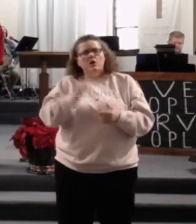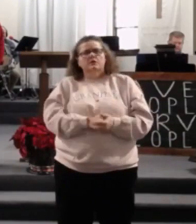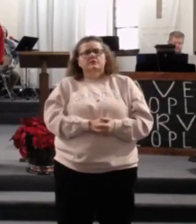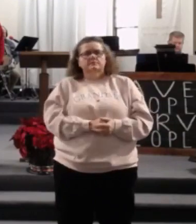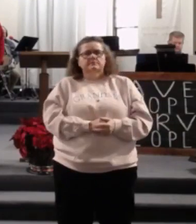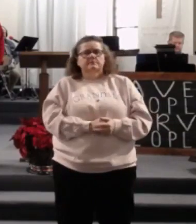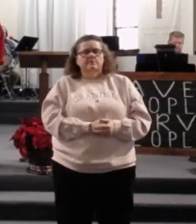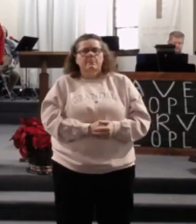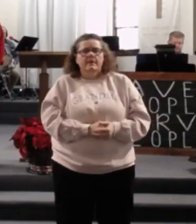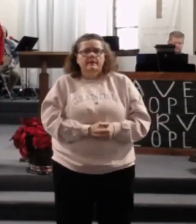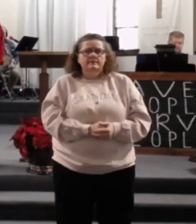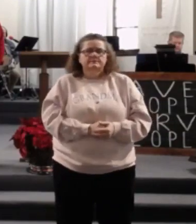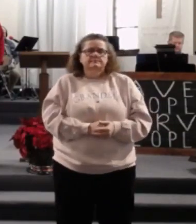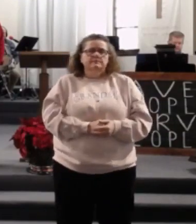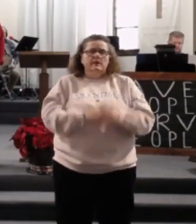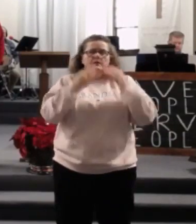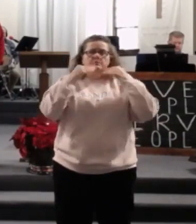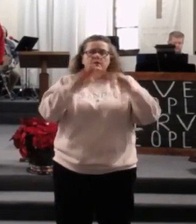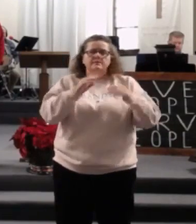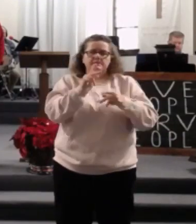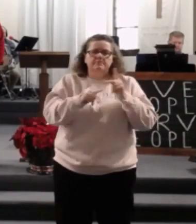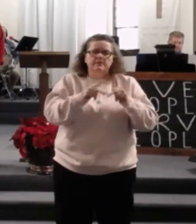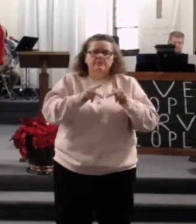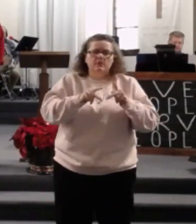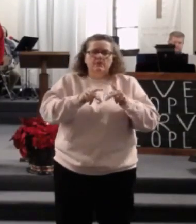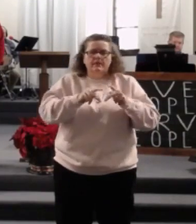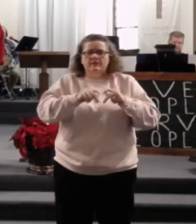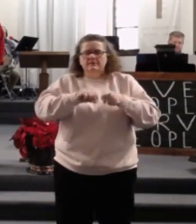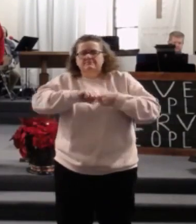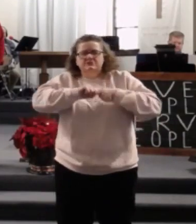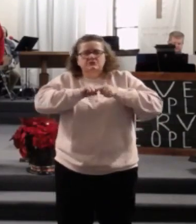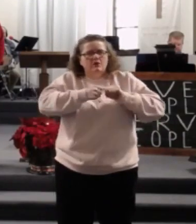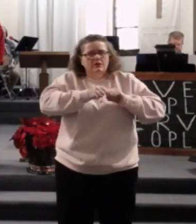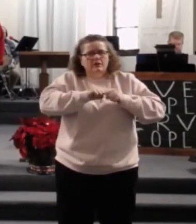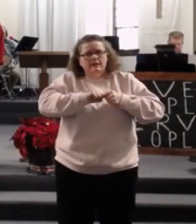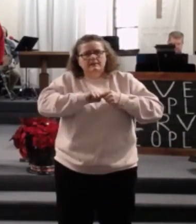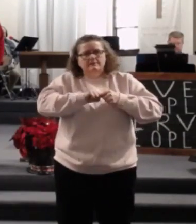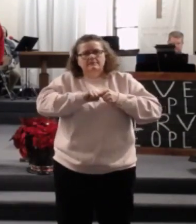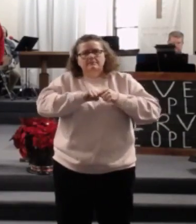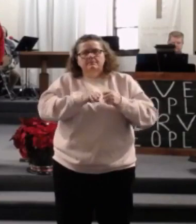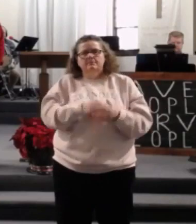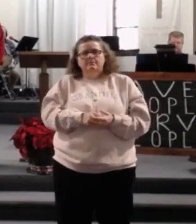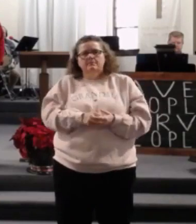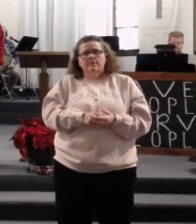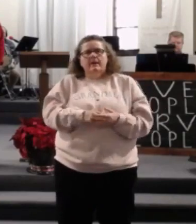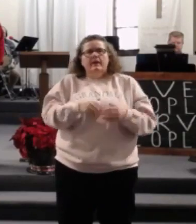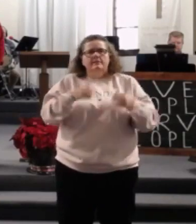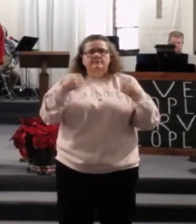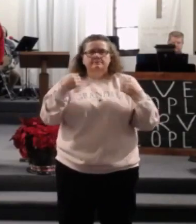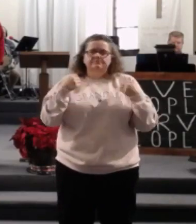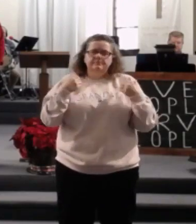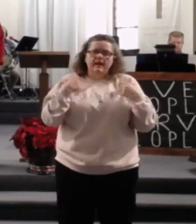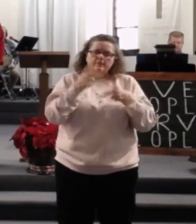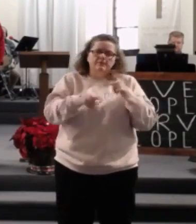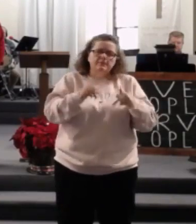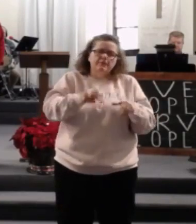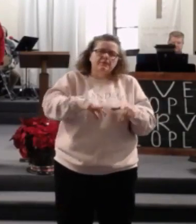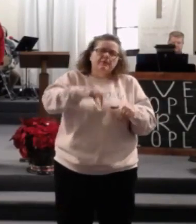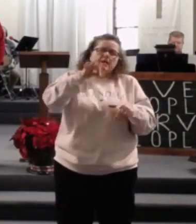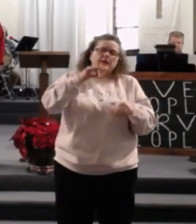Bless those that are struggling. Give them peace. Let them find joy in their struggle.